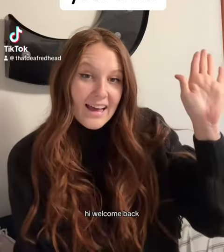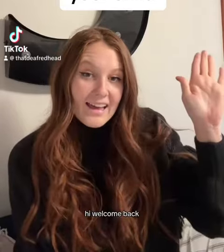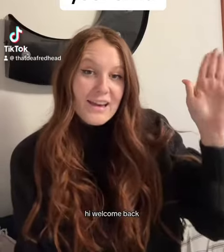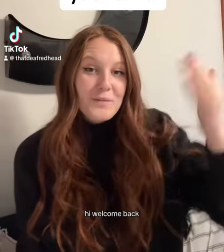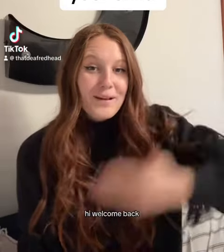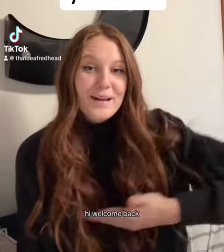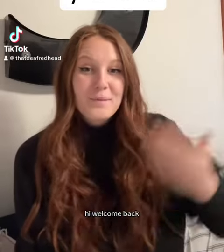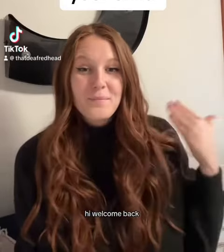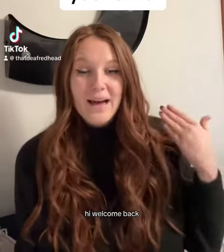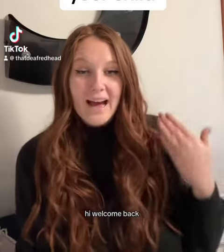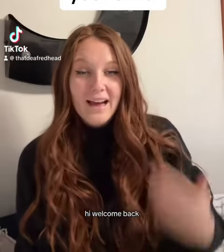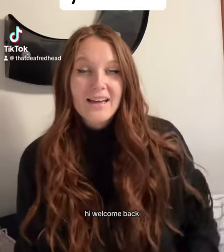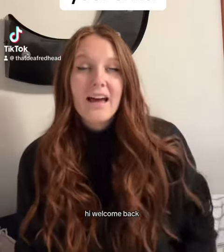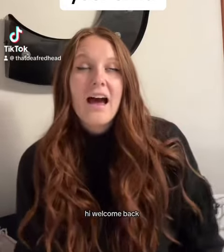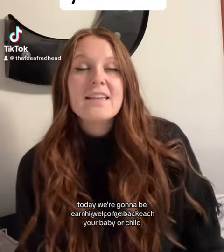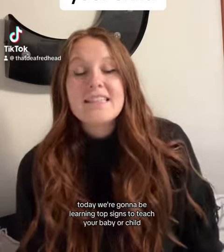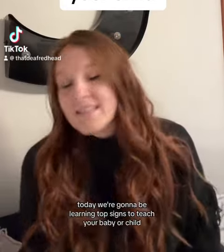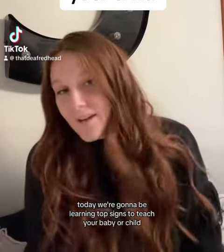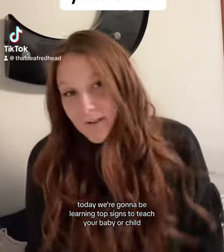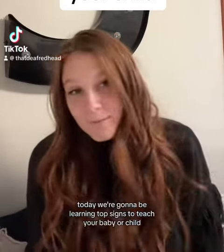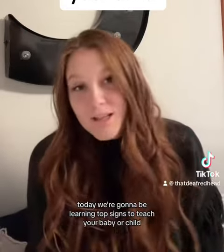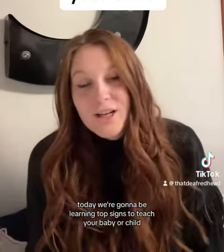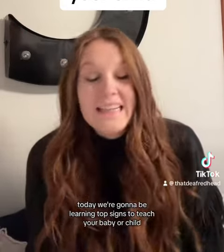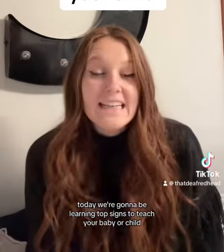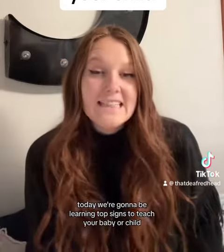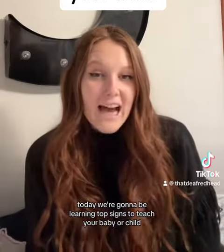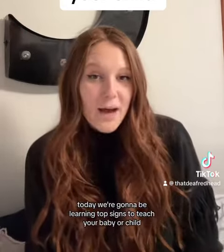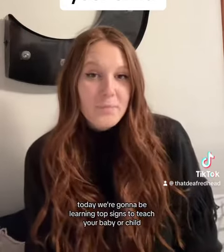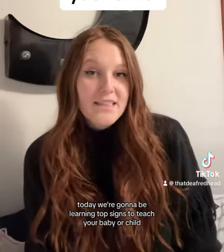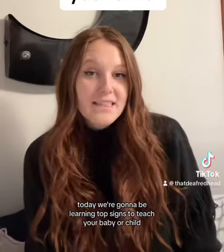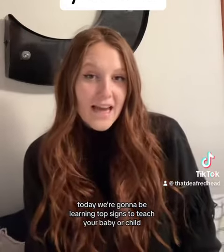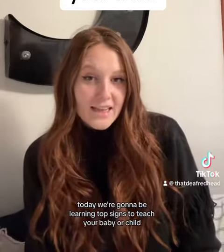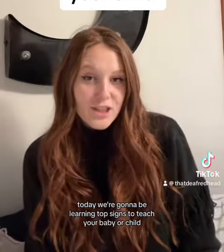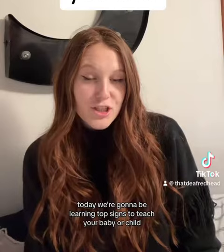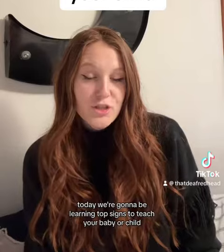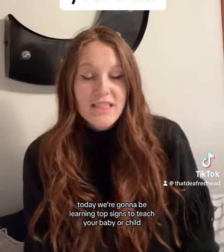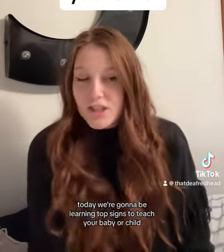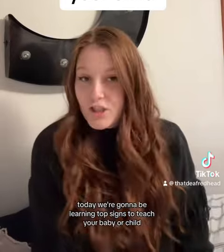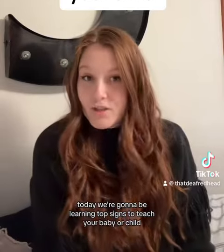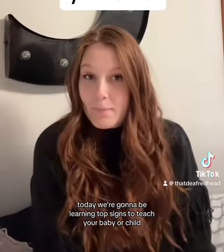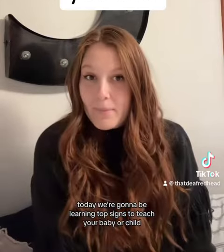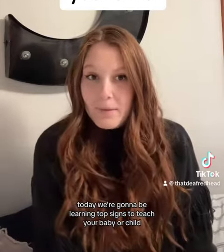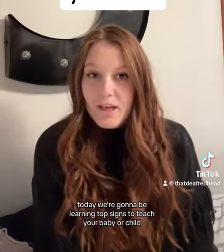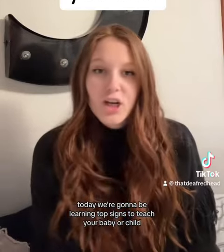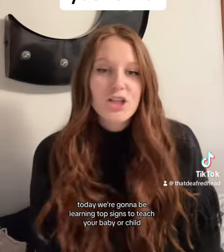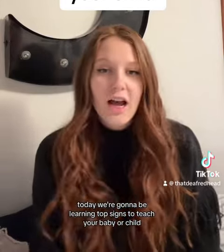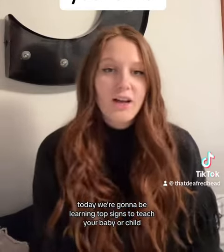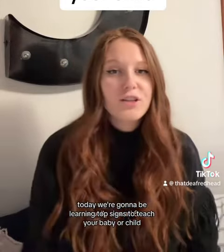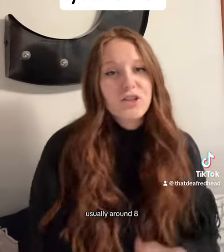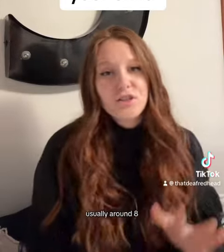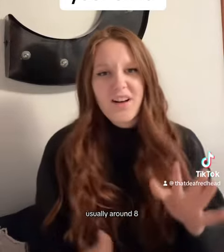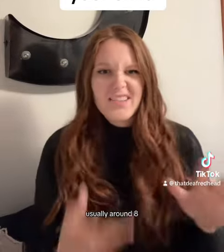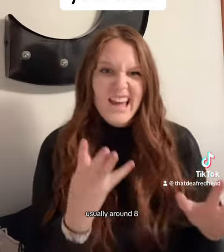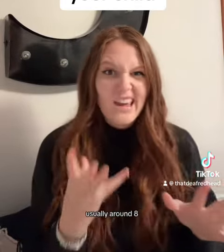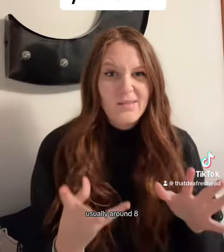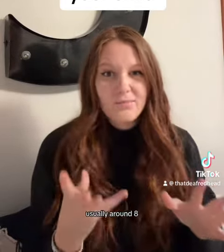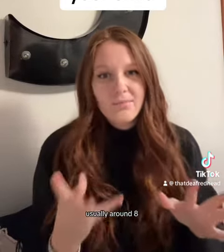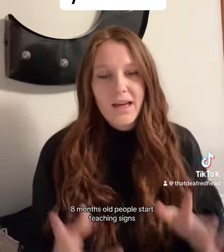Hi, welcome back. Today we're going to be learning top signs to teach your baby or child. Usually around 8